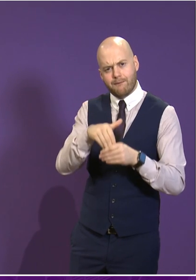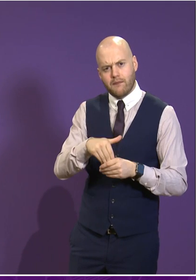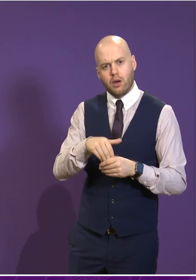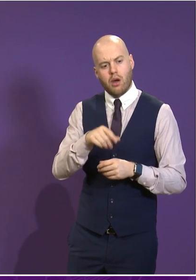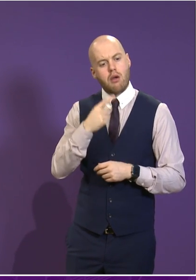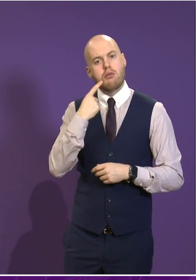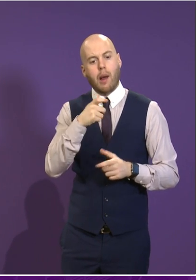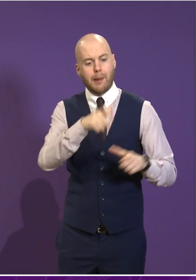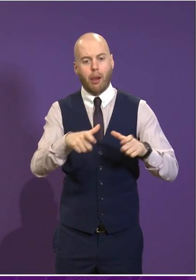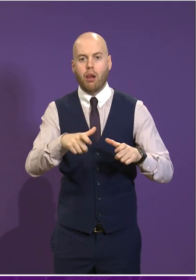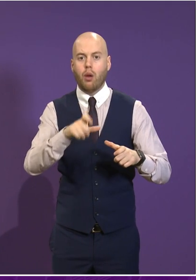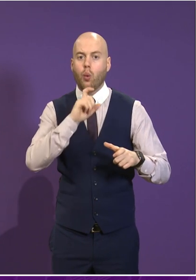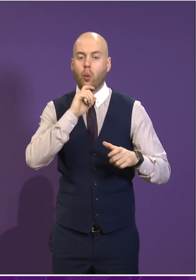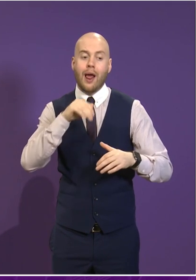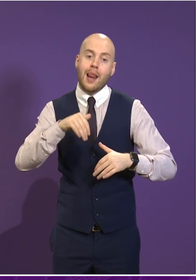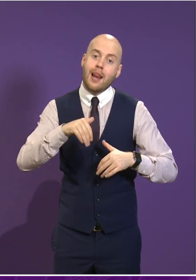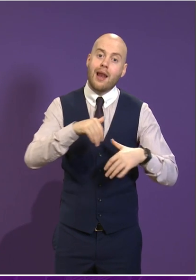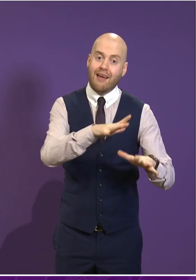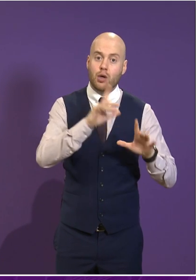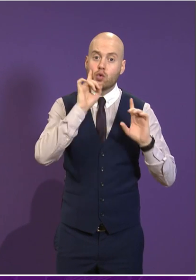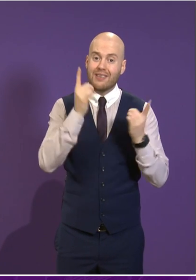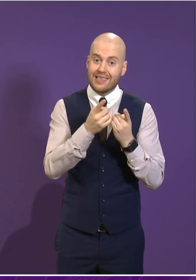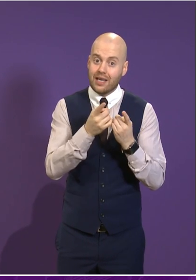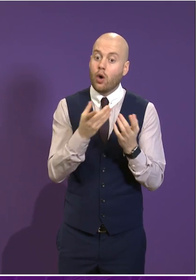left university who have disabilities, though?